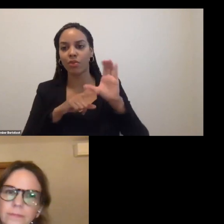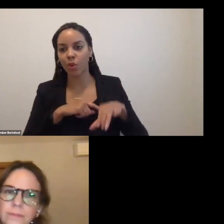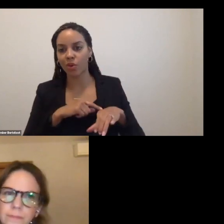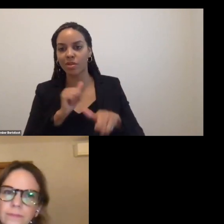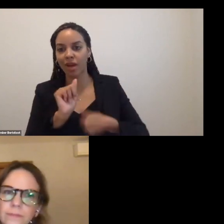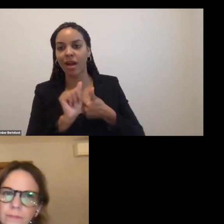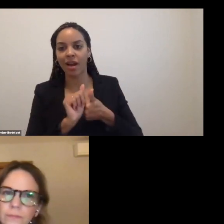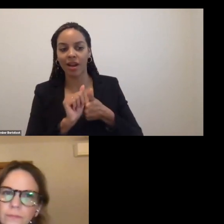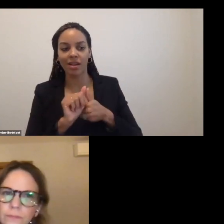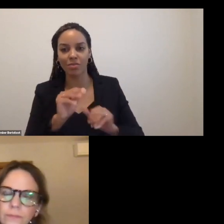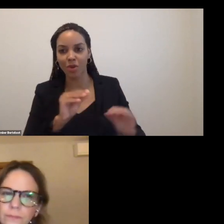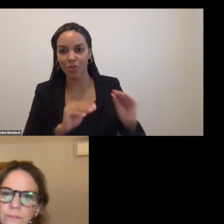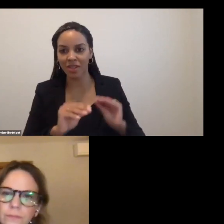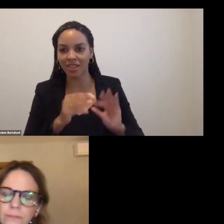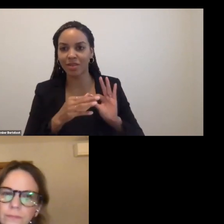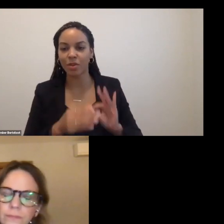art.